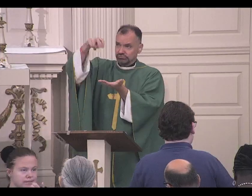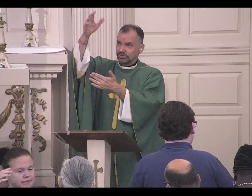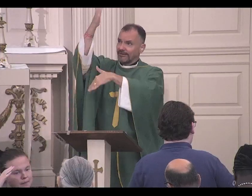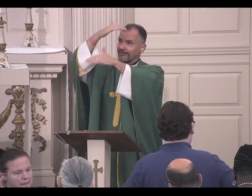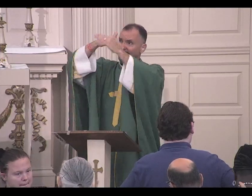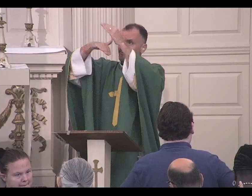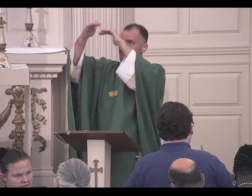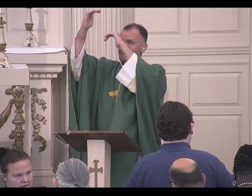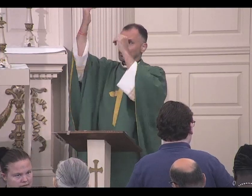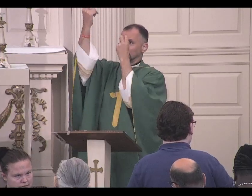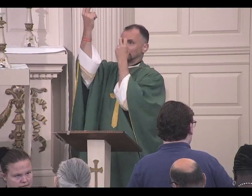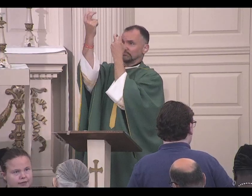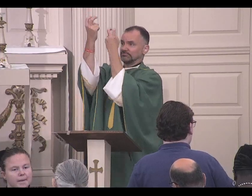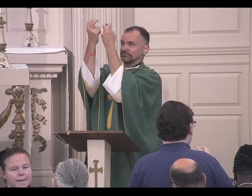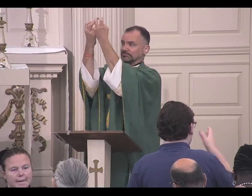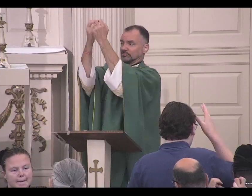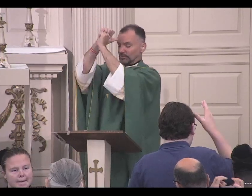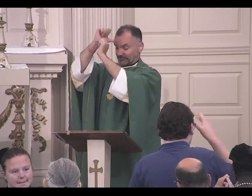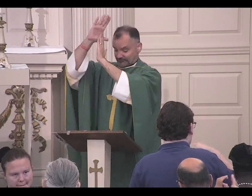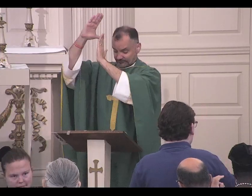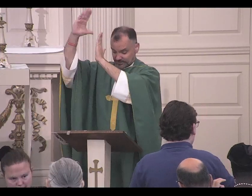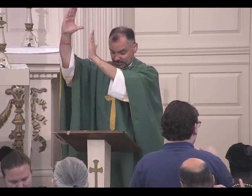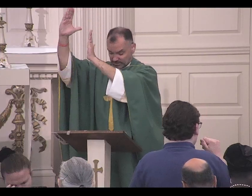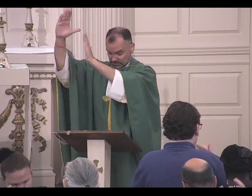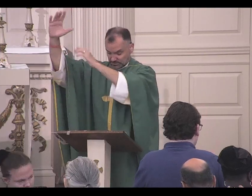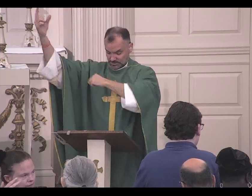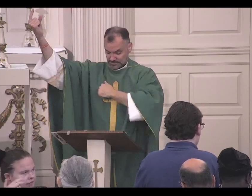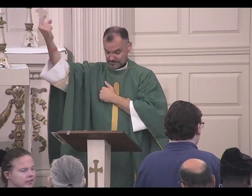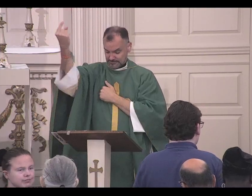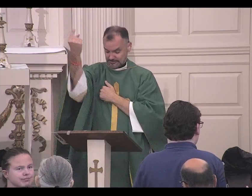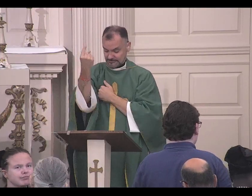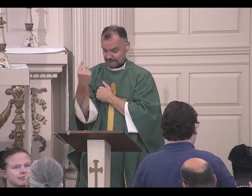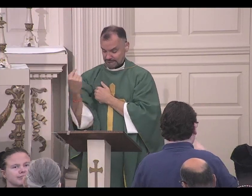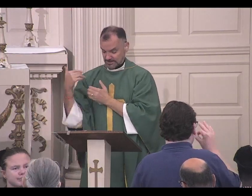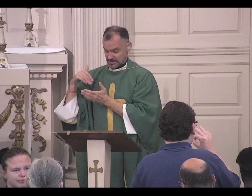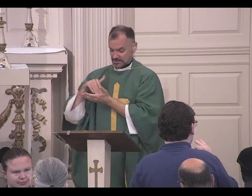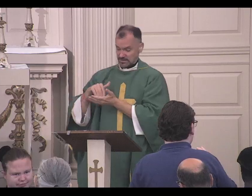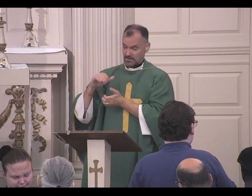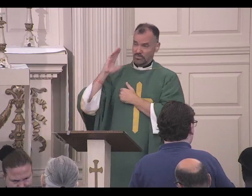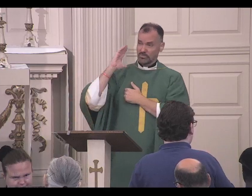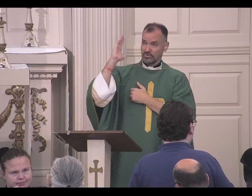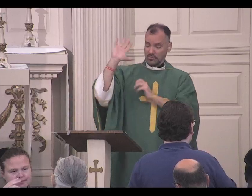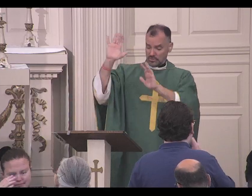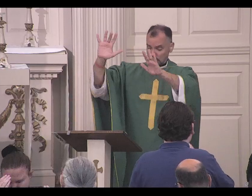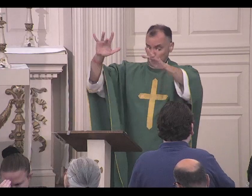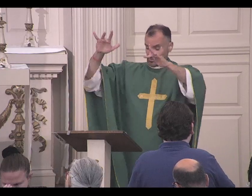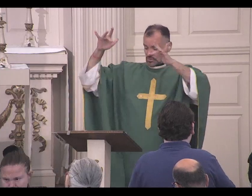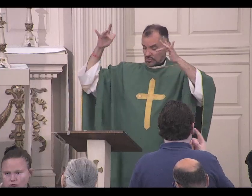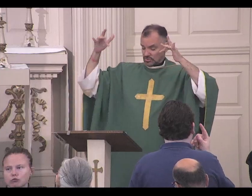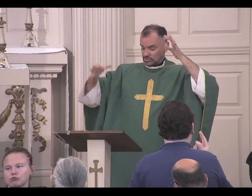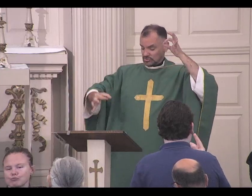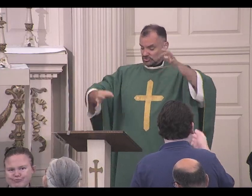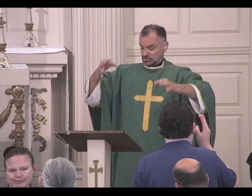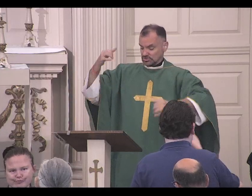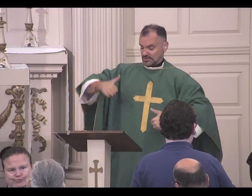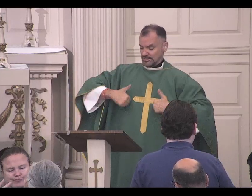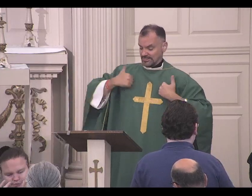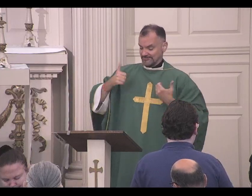and glorified, who has spoken through the prophets. I believe in one holy, Catholic, and apostolic church.